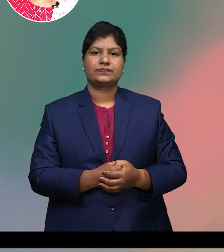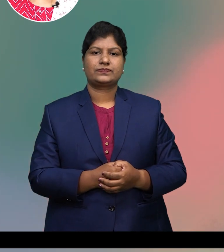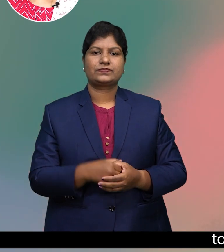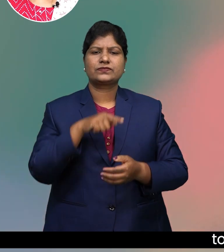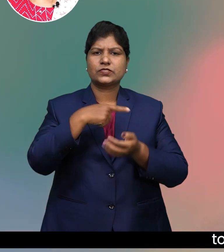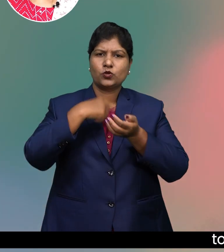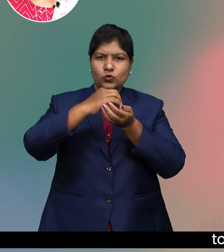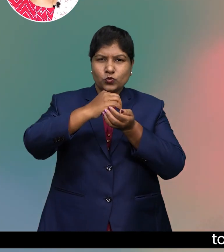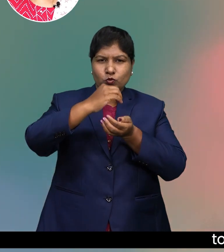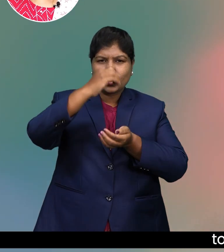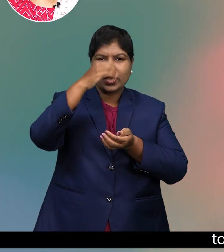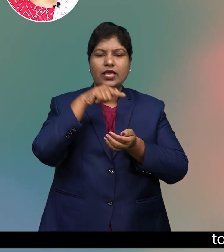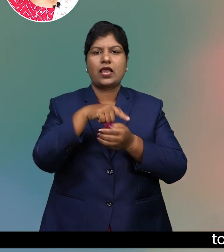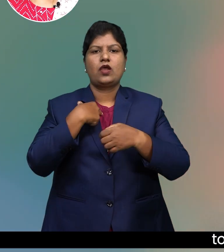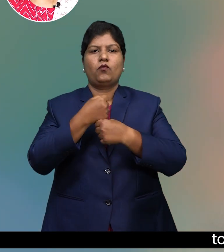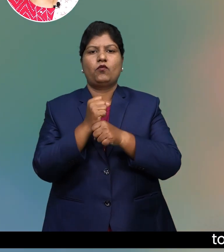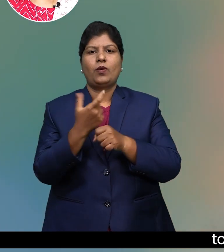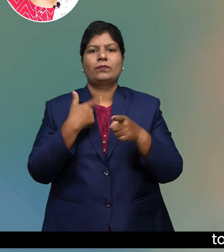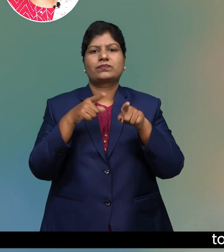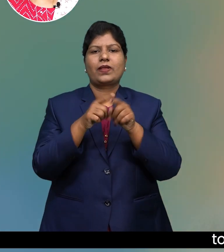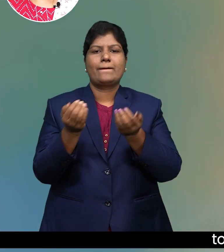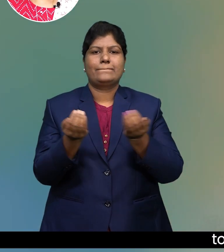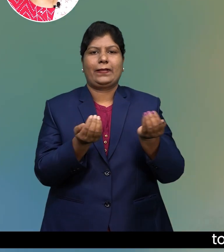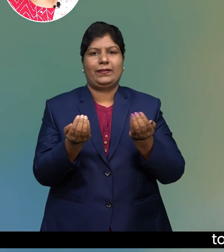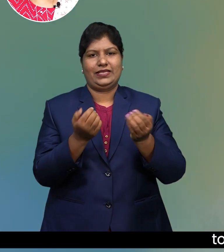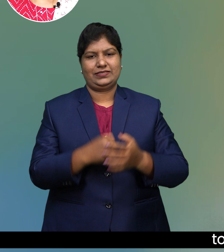and grows to form a baby.